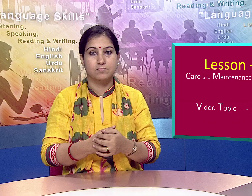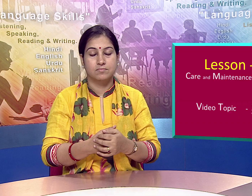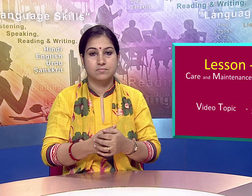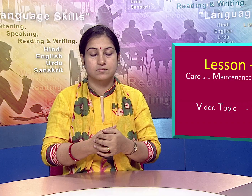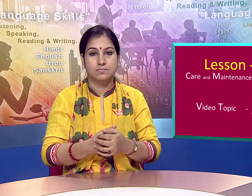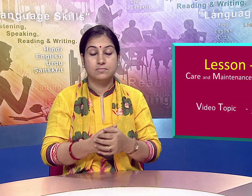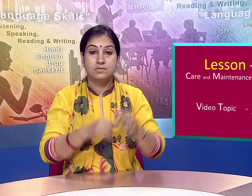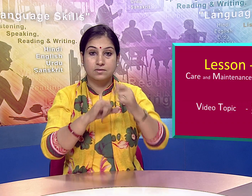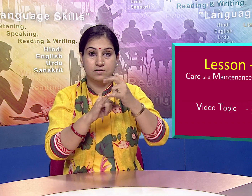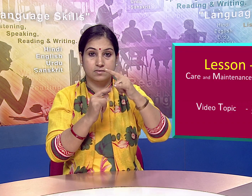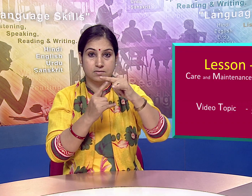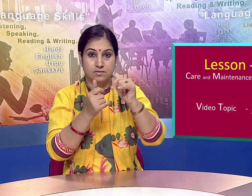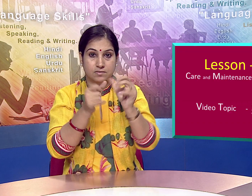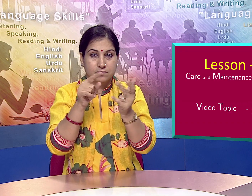the stain,